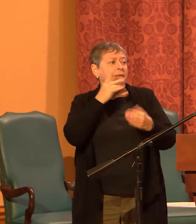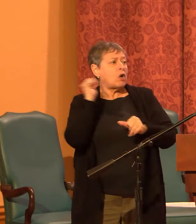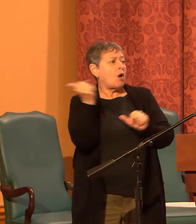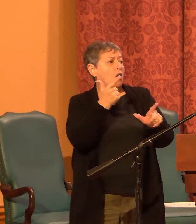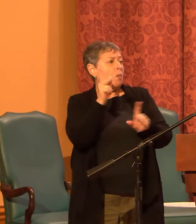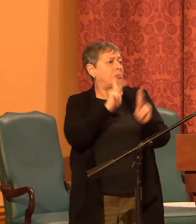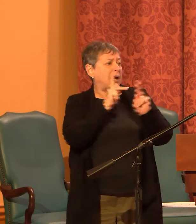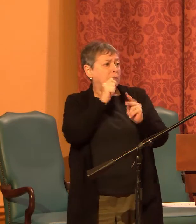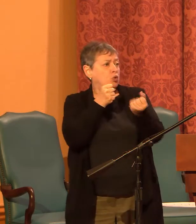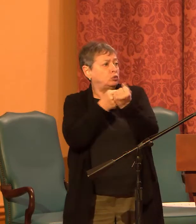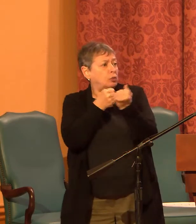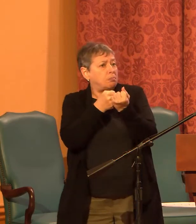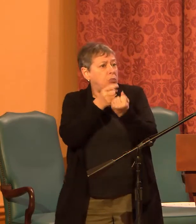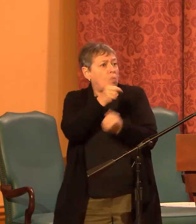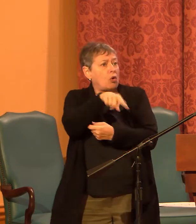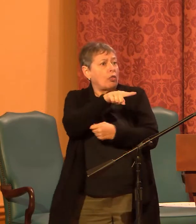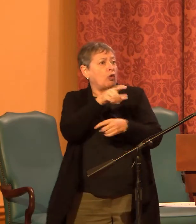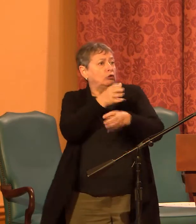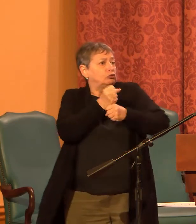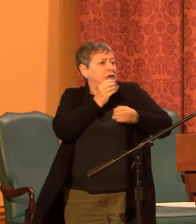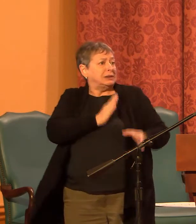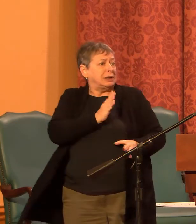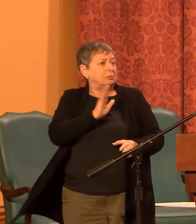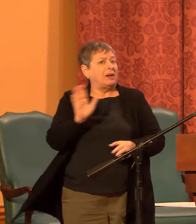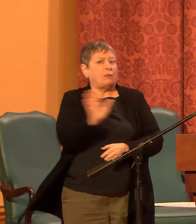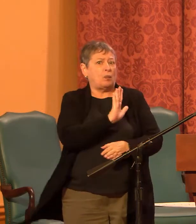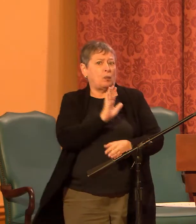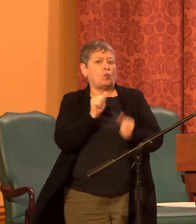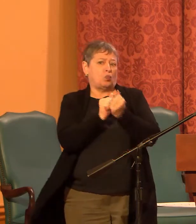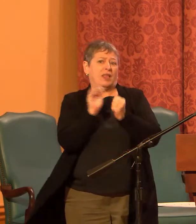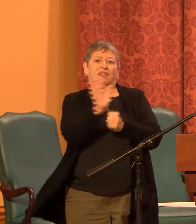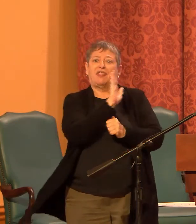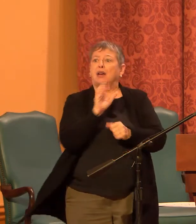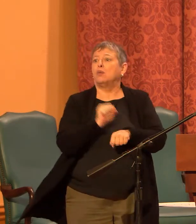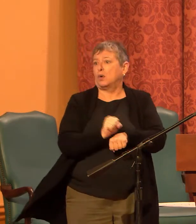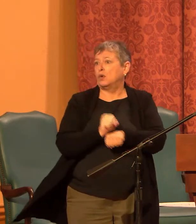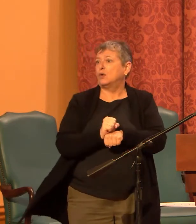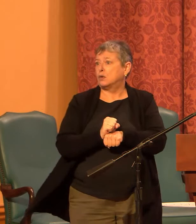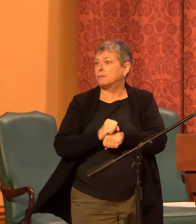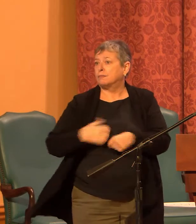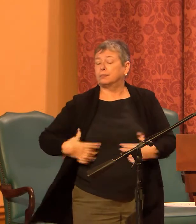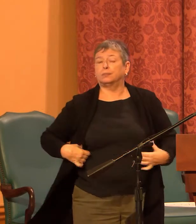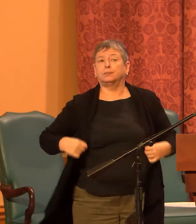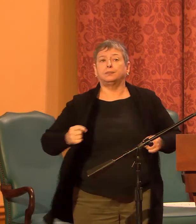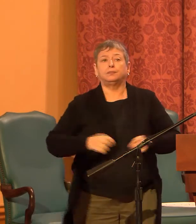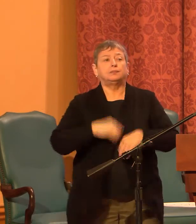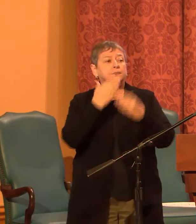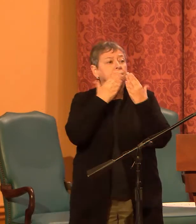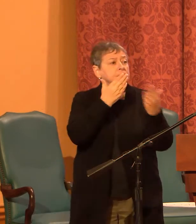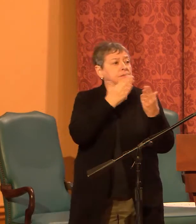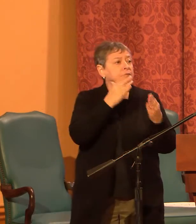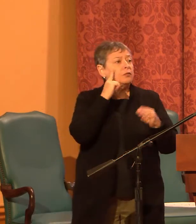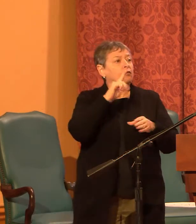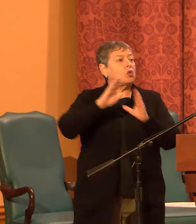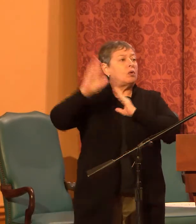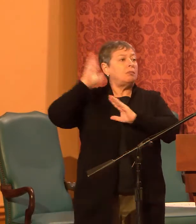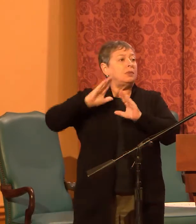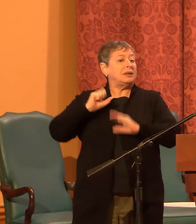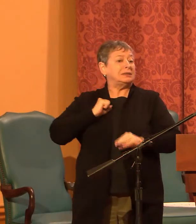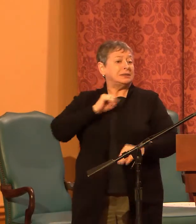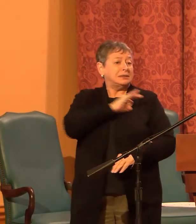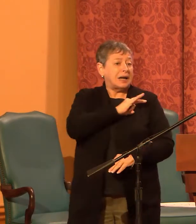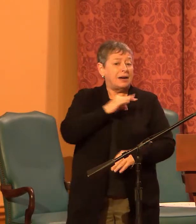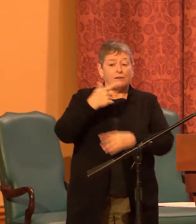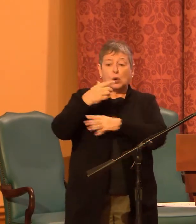support the recipients in the work that they do in our communities. And thank you for our past staff,